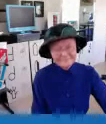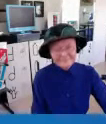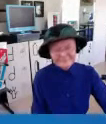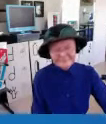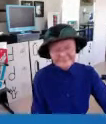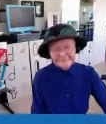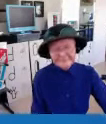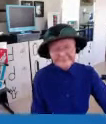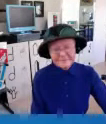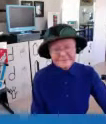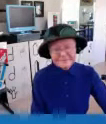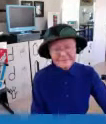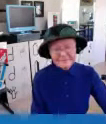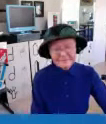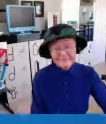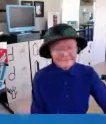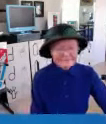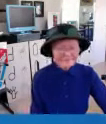Okay.